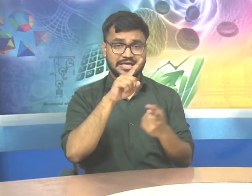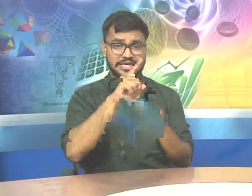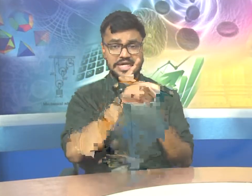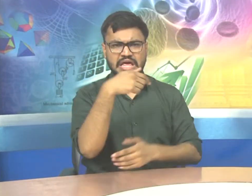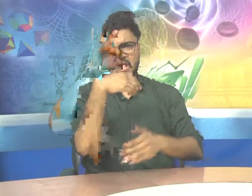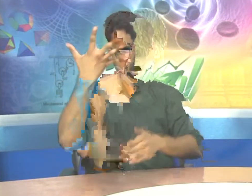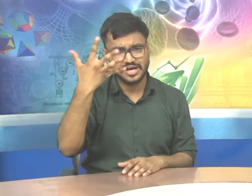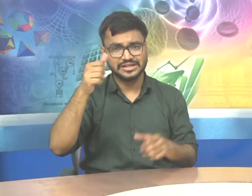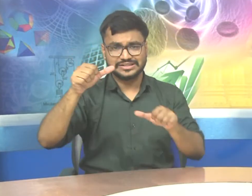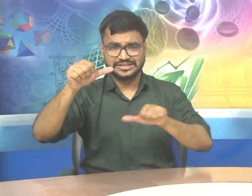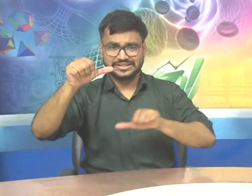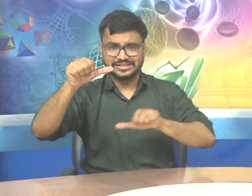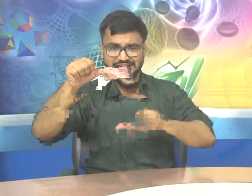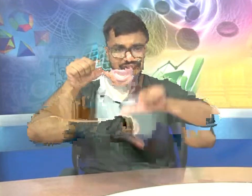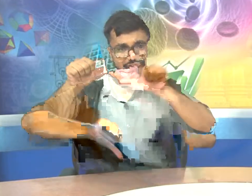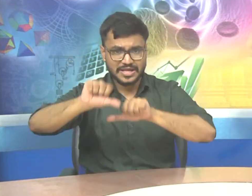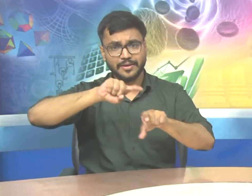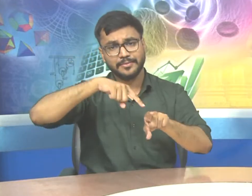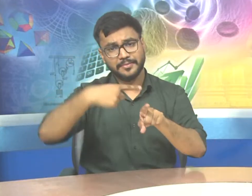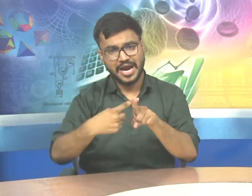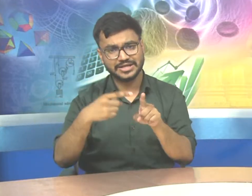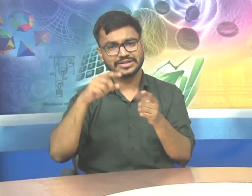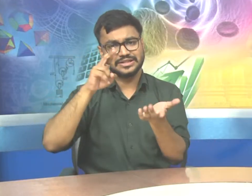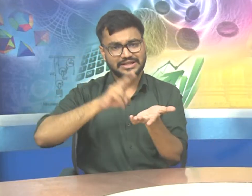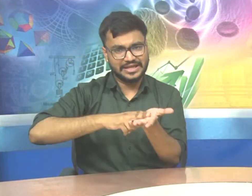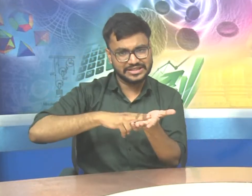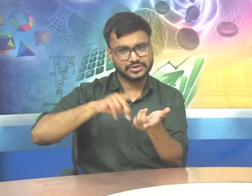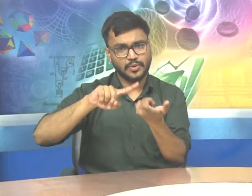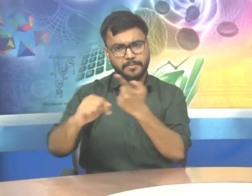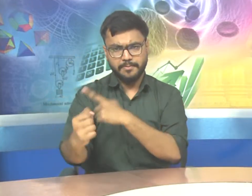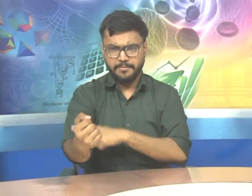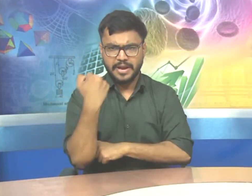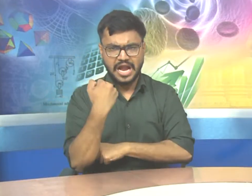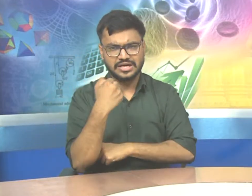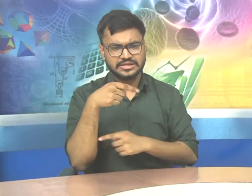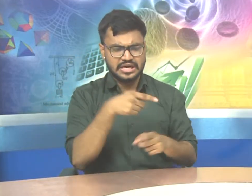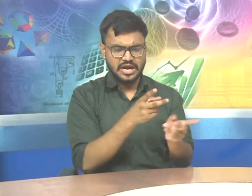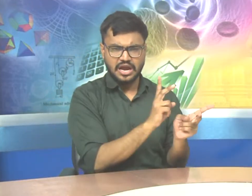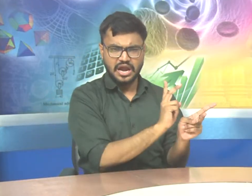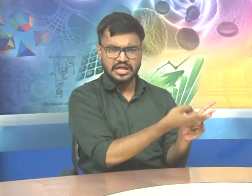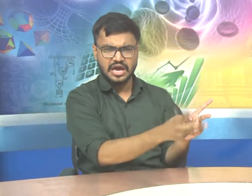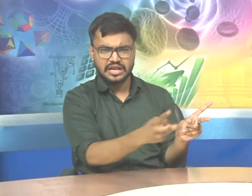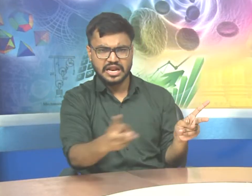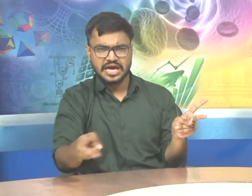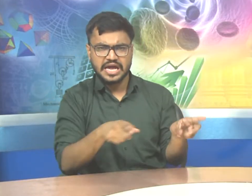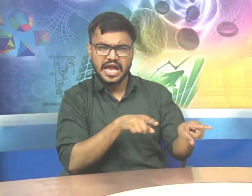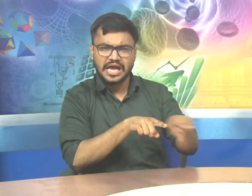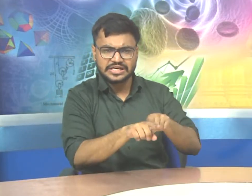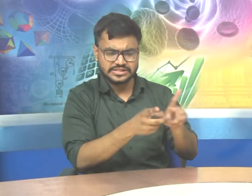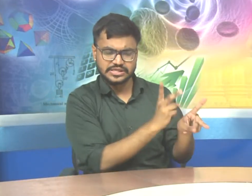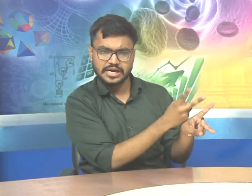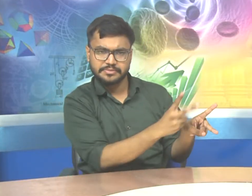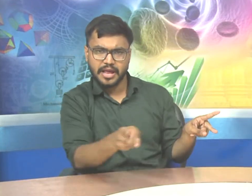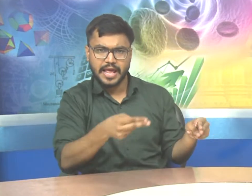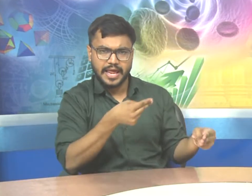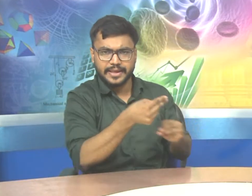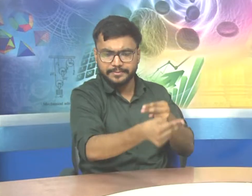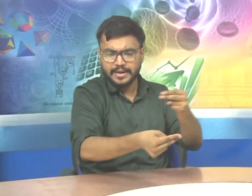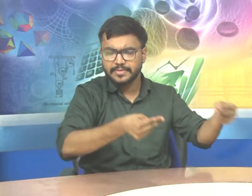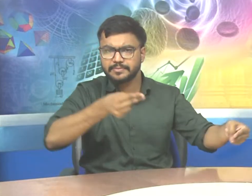will is mechanical energy, heat energy, light energy, sound energy,